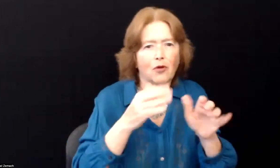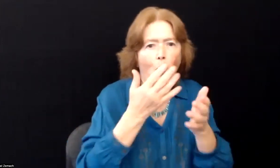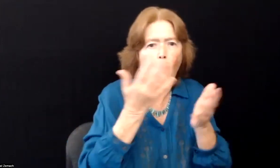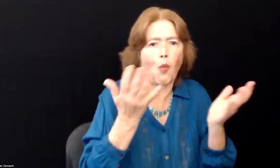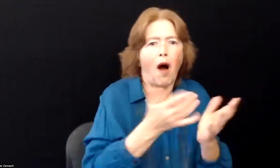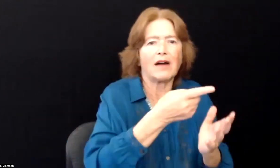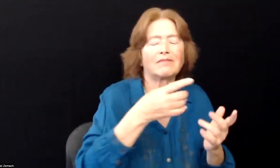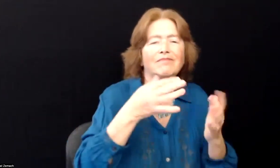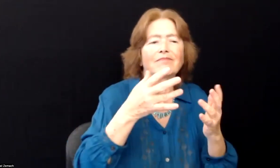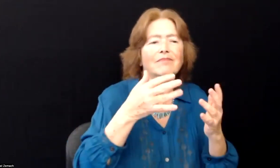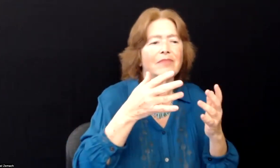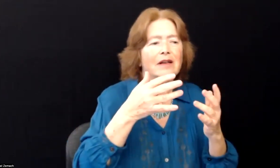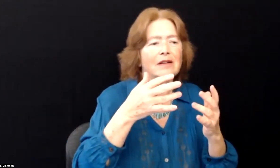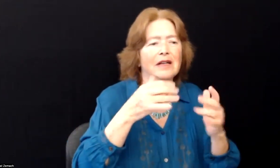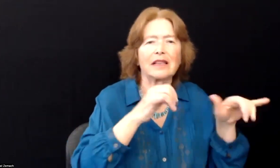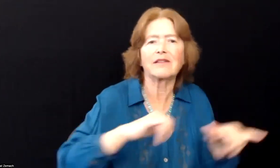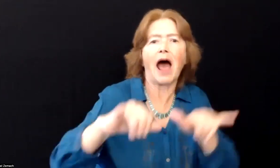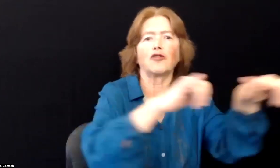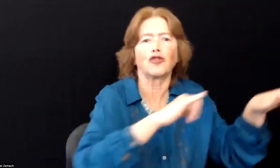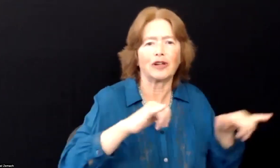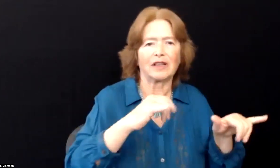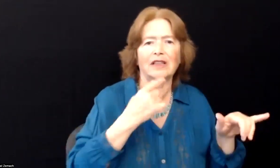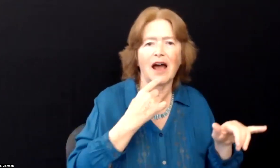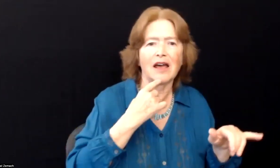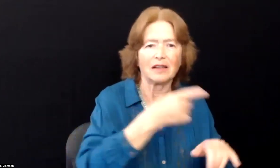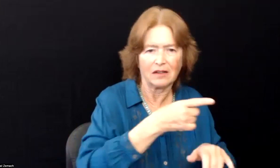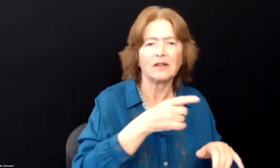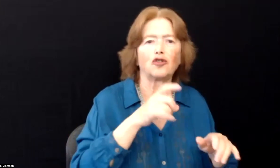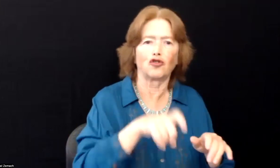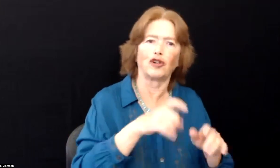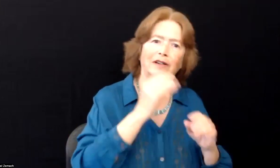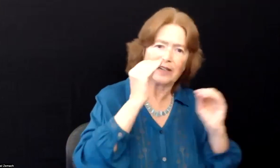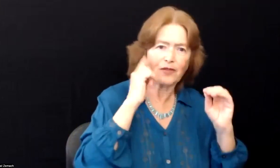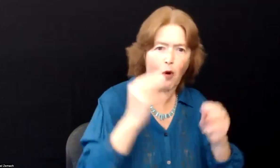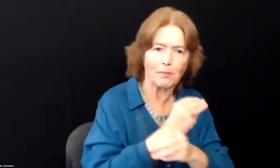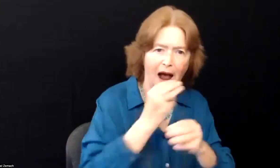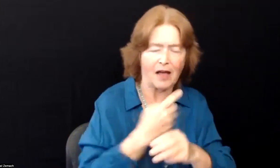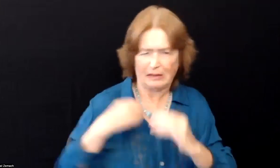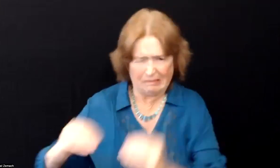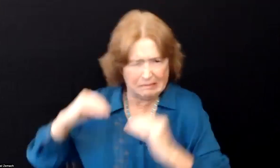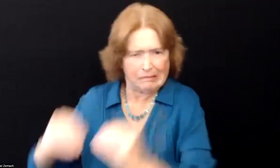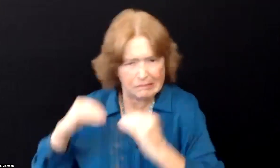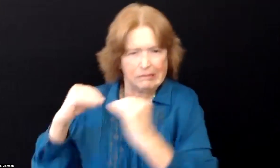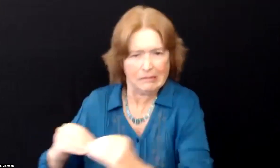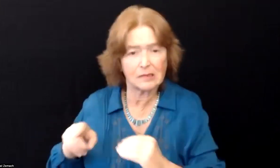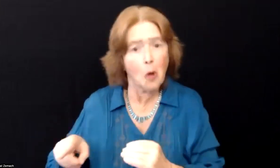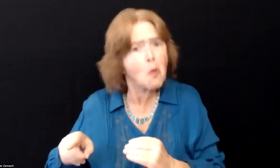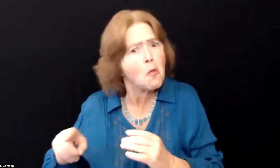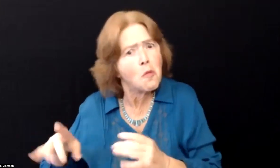and I was following the state standards for math for her, and she was picking it